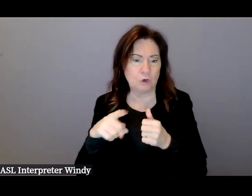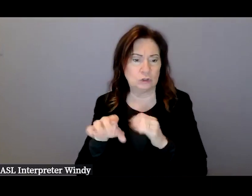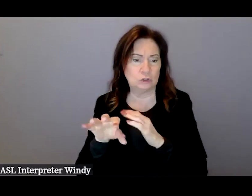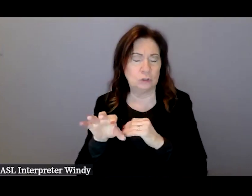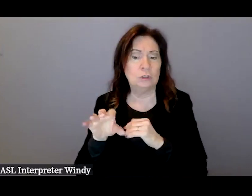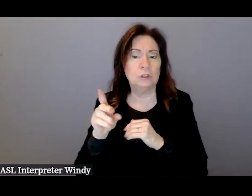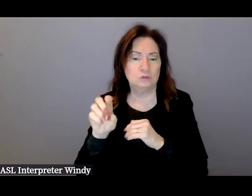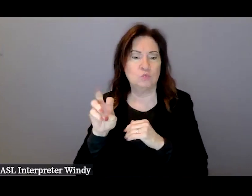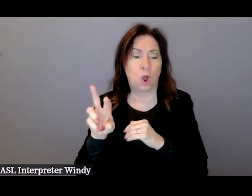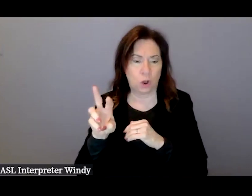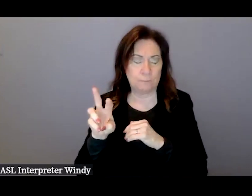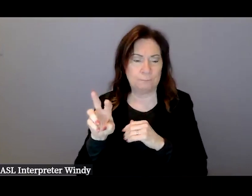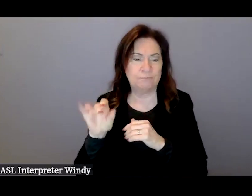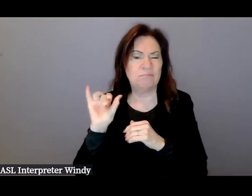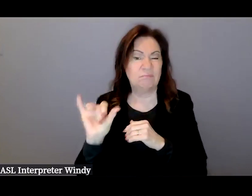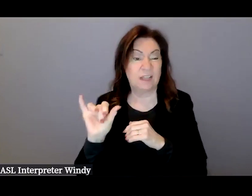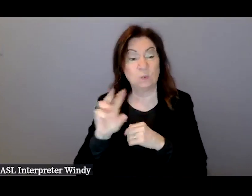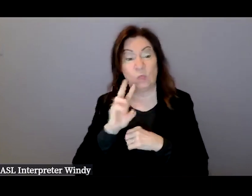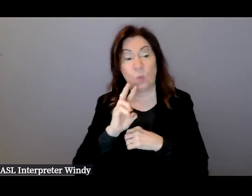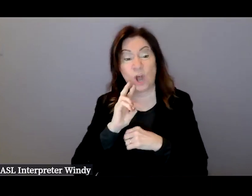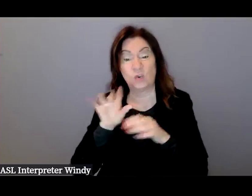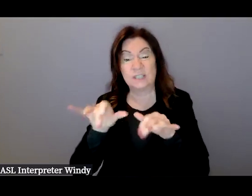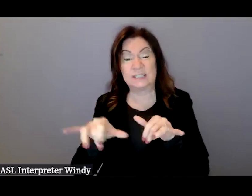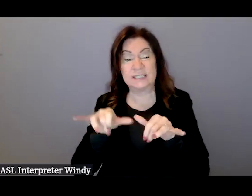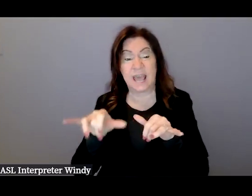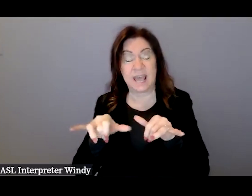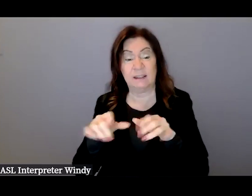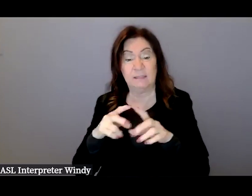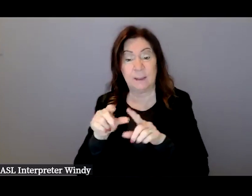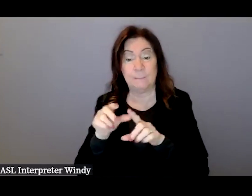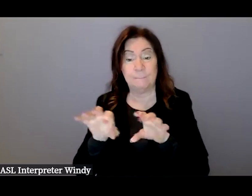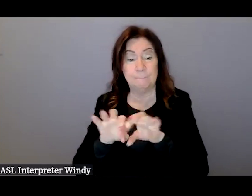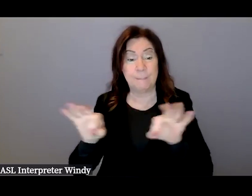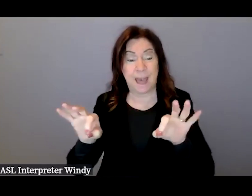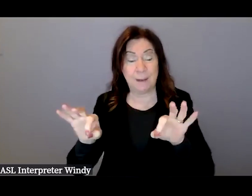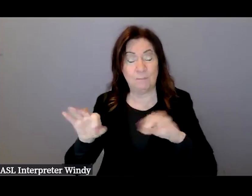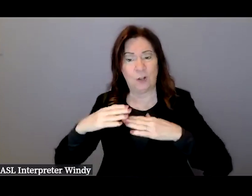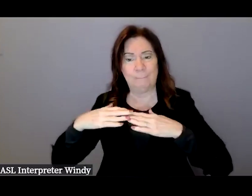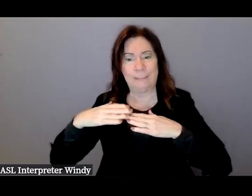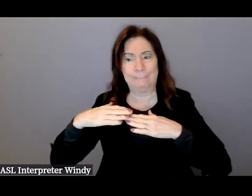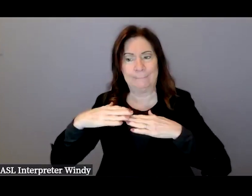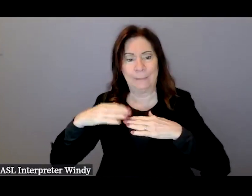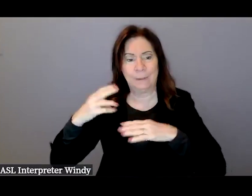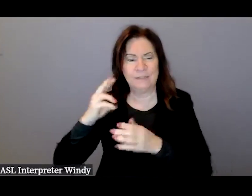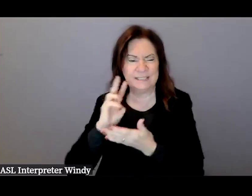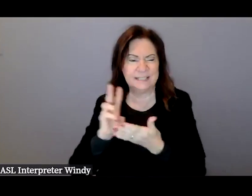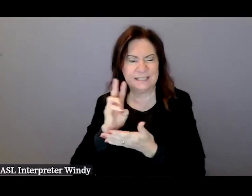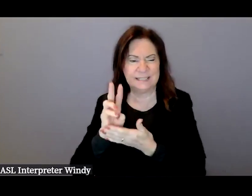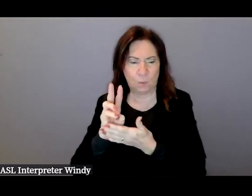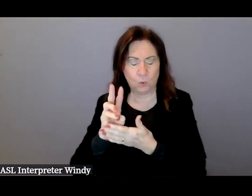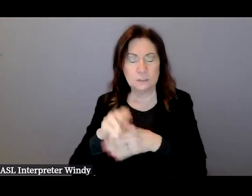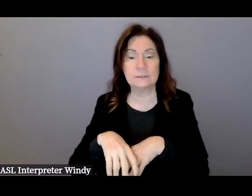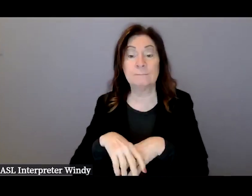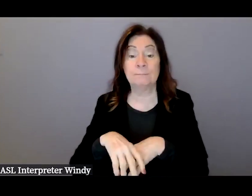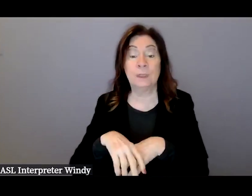straw is when that water has sat in that pipe for a minimum of 6 hours. Of those